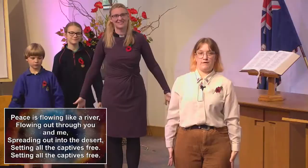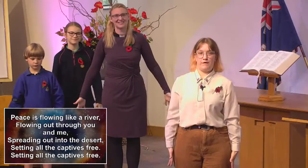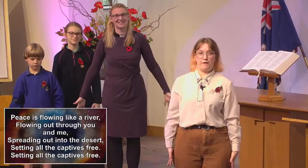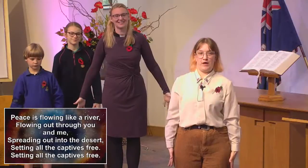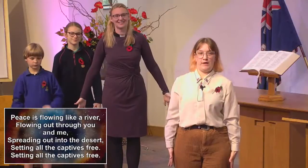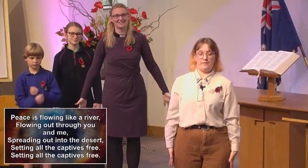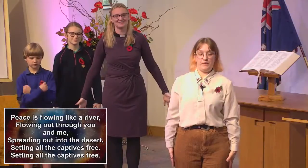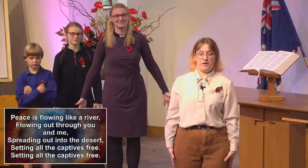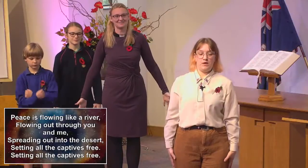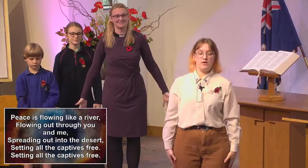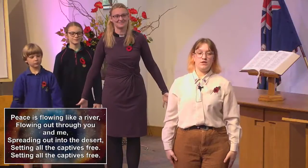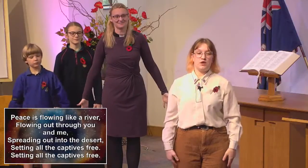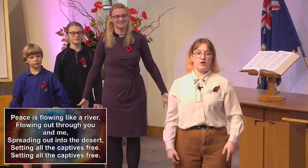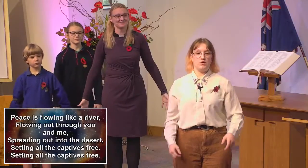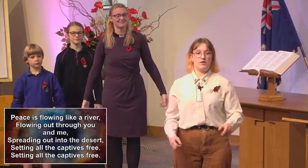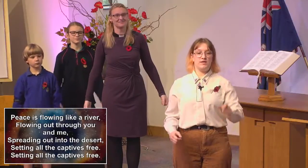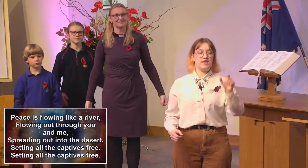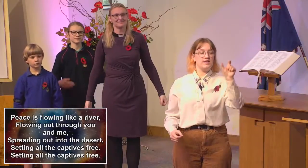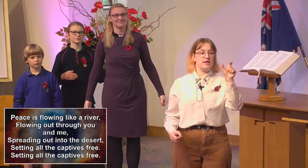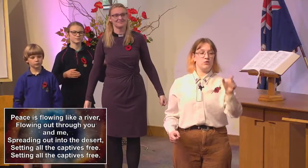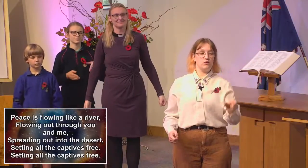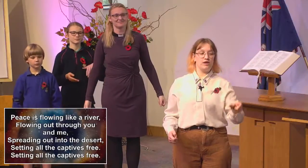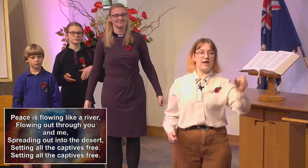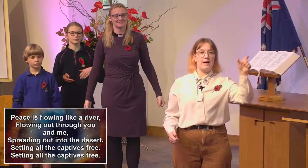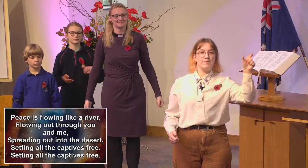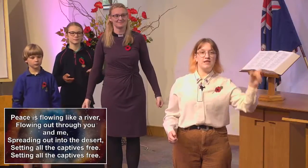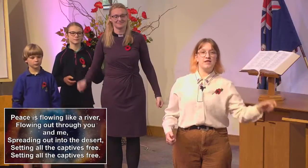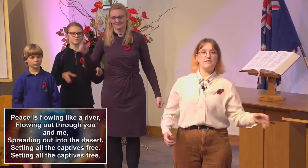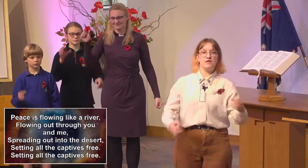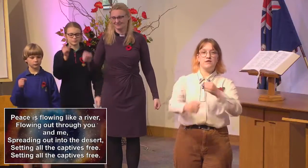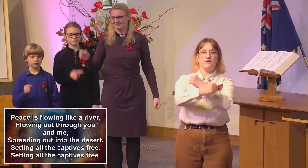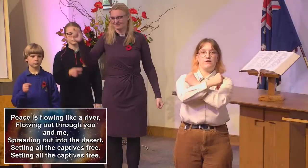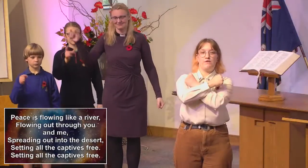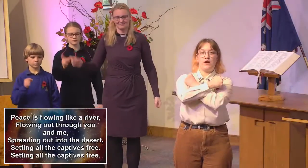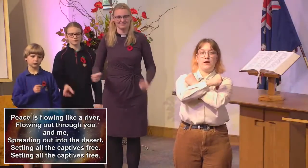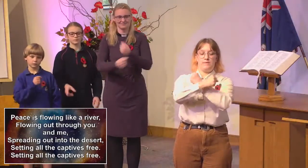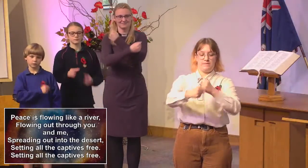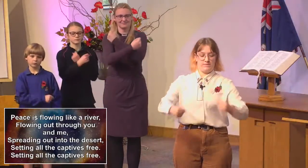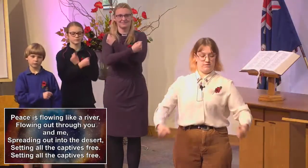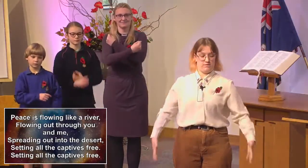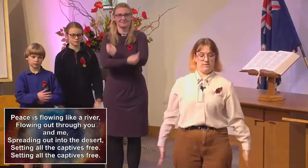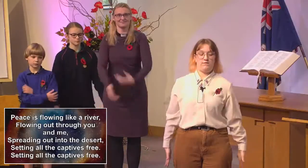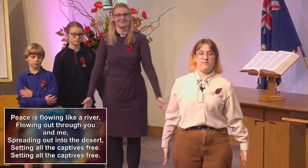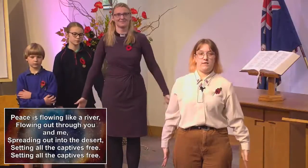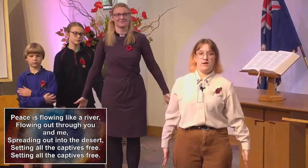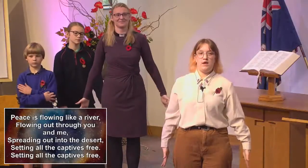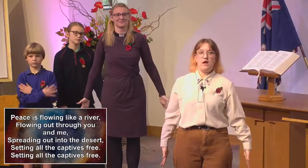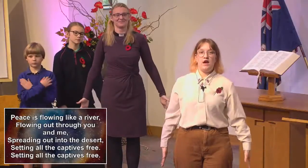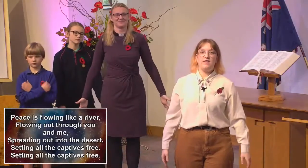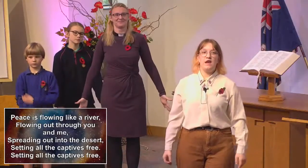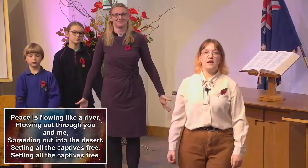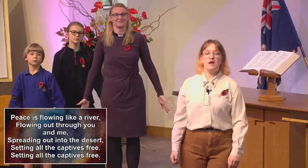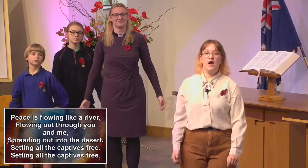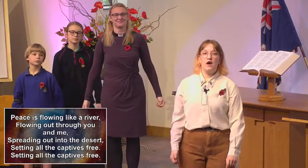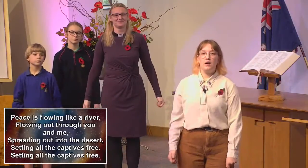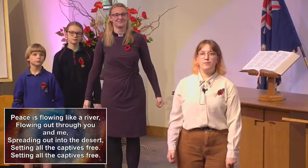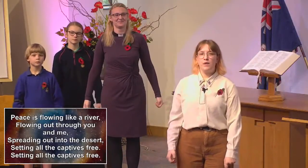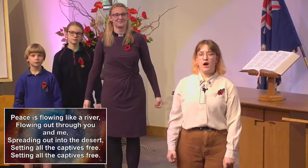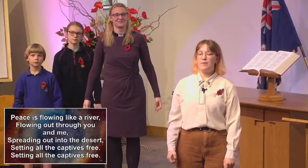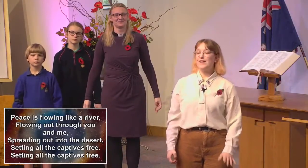by your side for free. So setting all the captives free. And